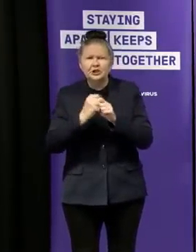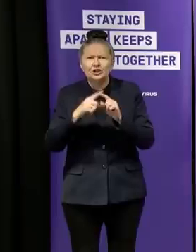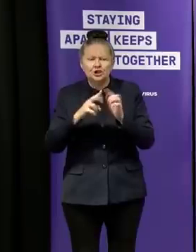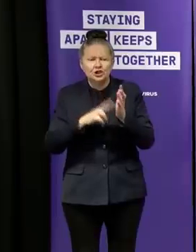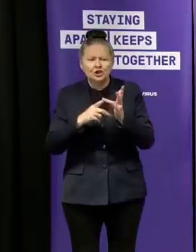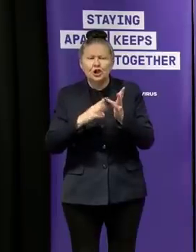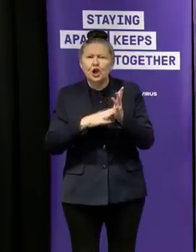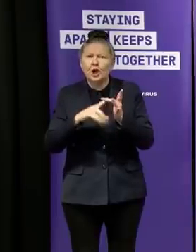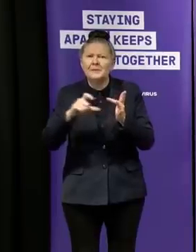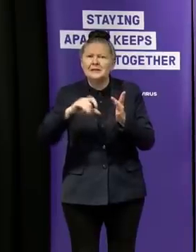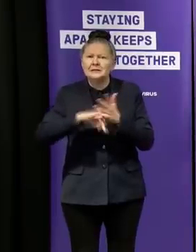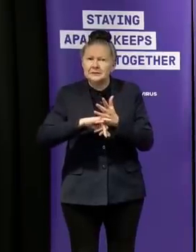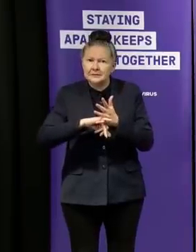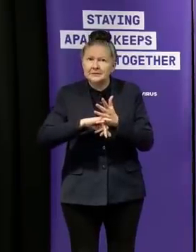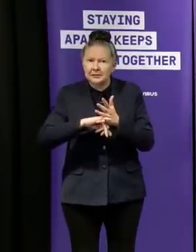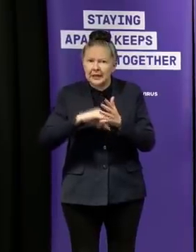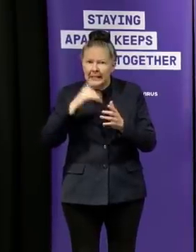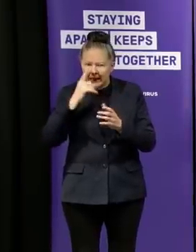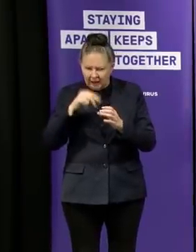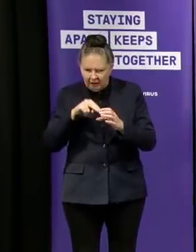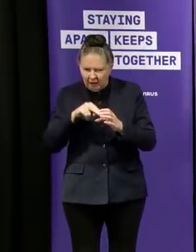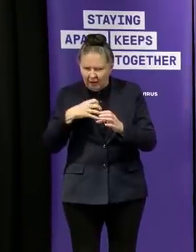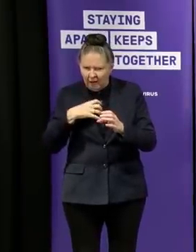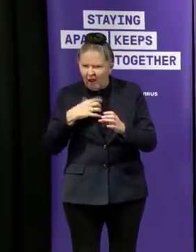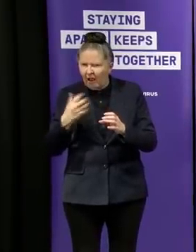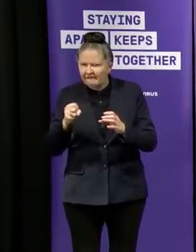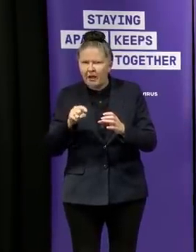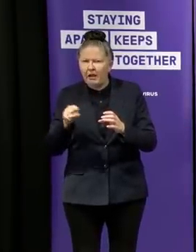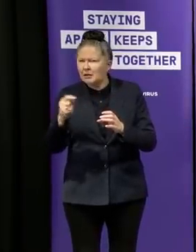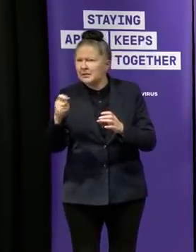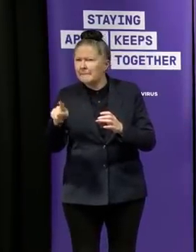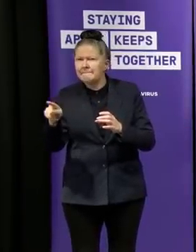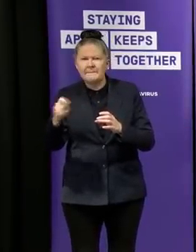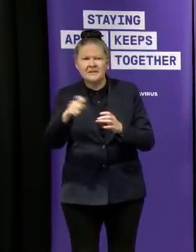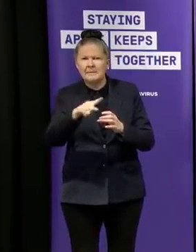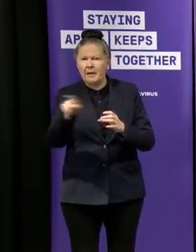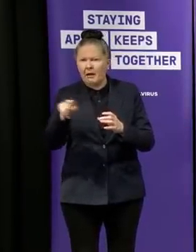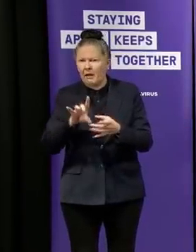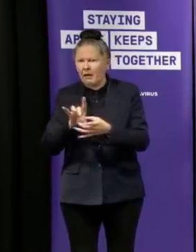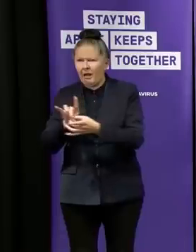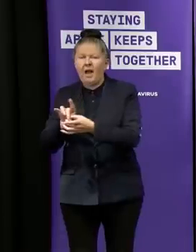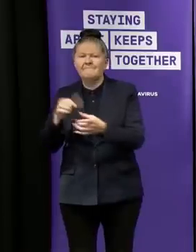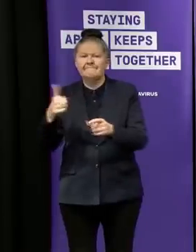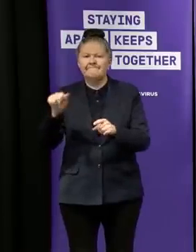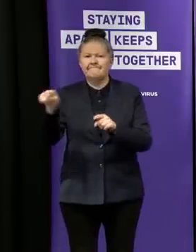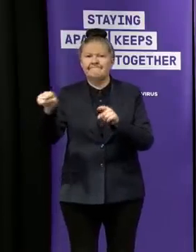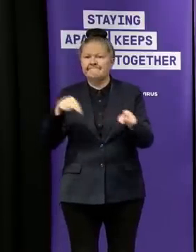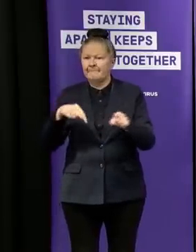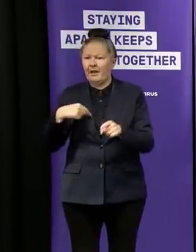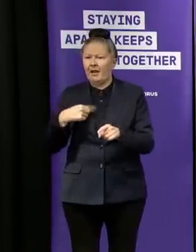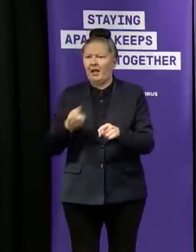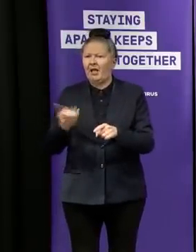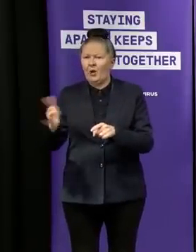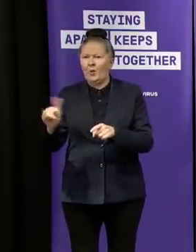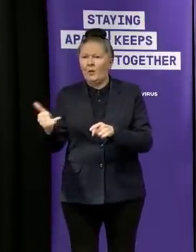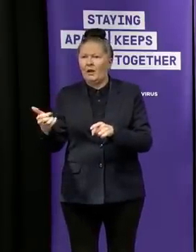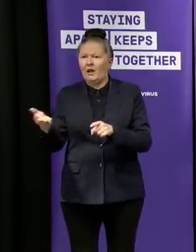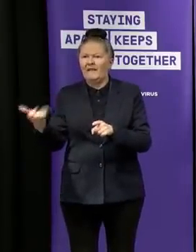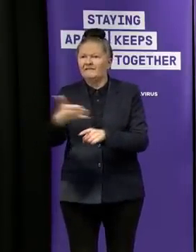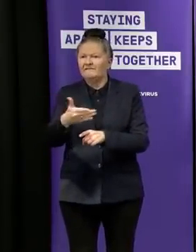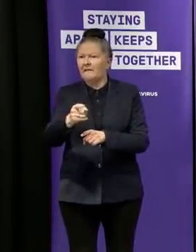known about, and we can go back and re-interrogate all the individuals as to whether their connections have